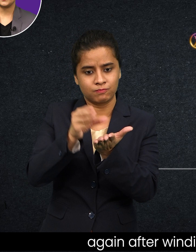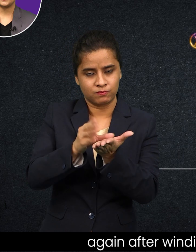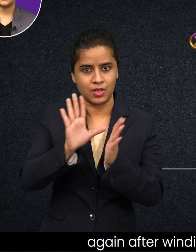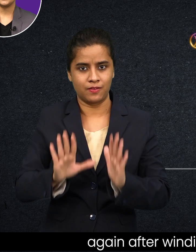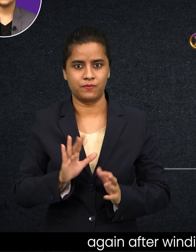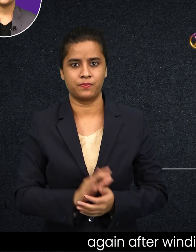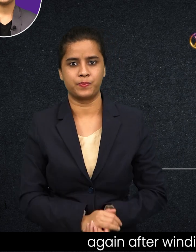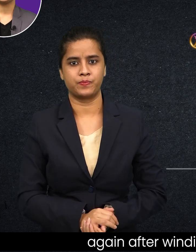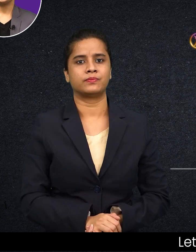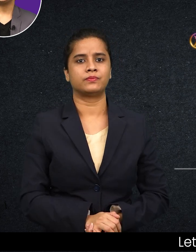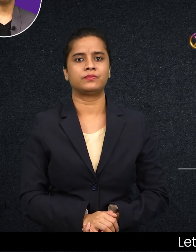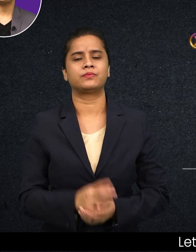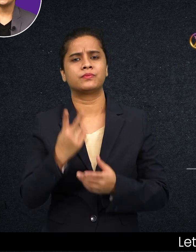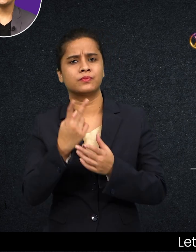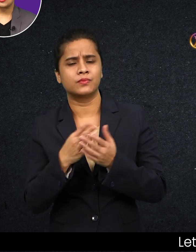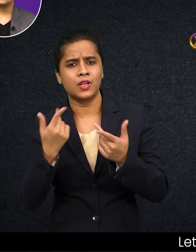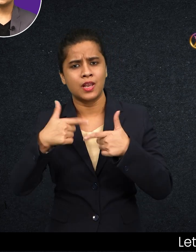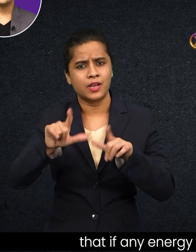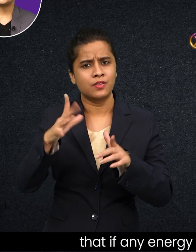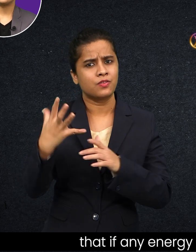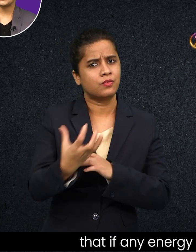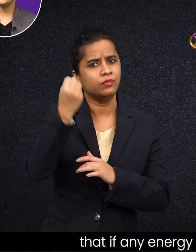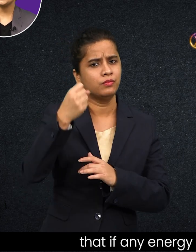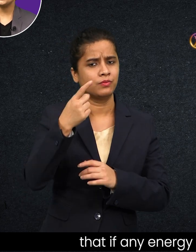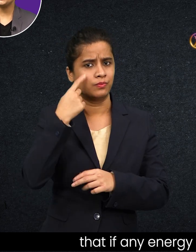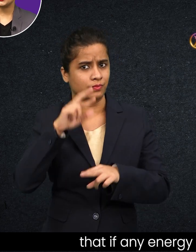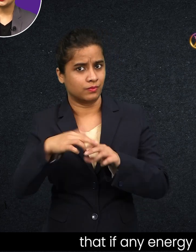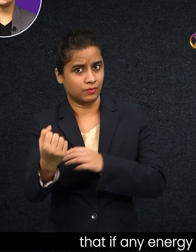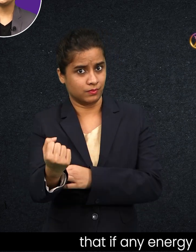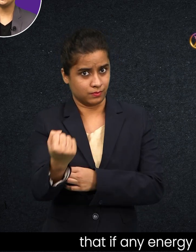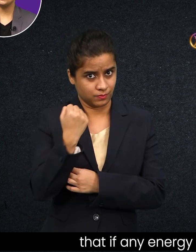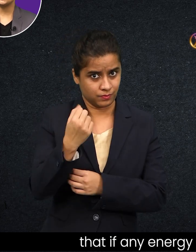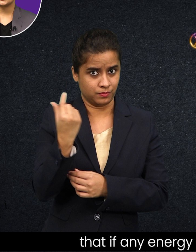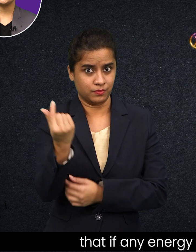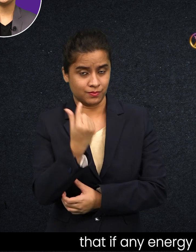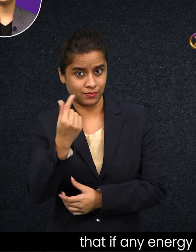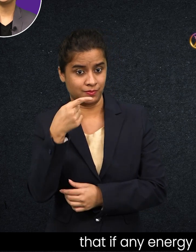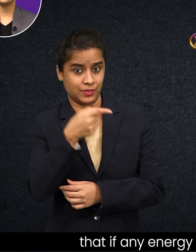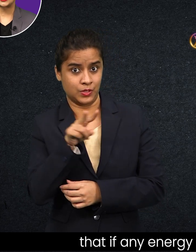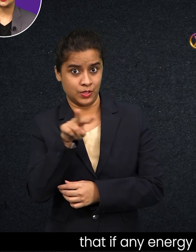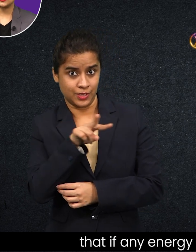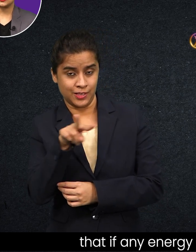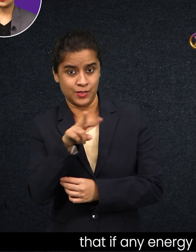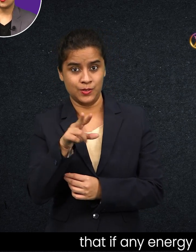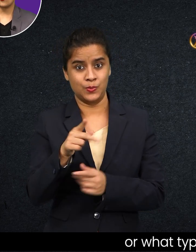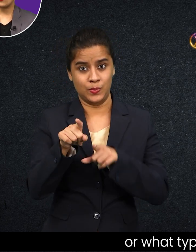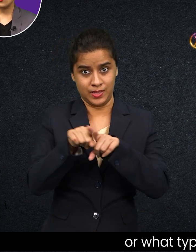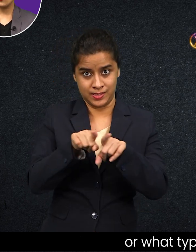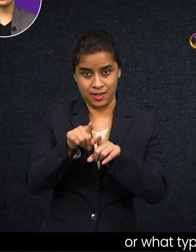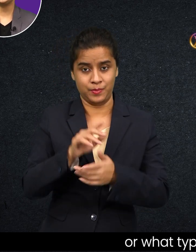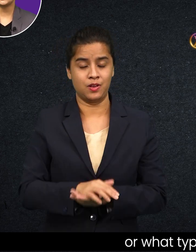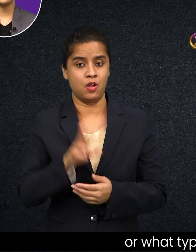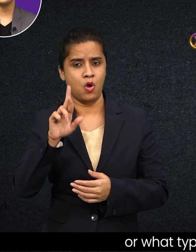it. Let us find out that if any energy is used in these two cases